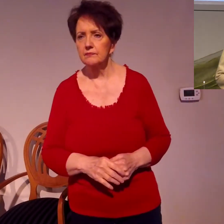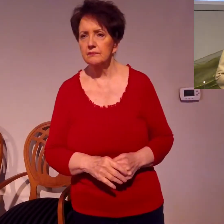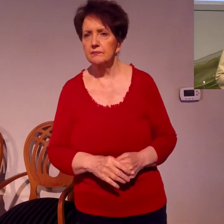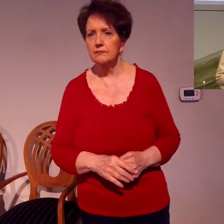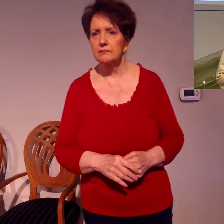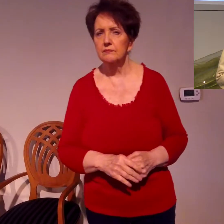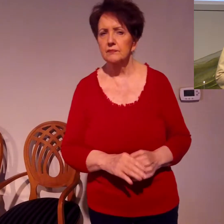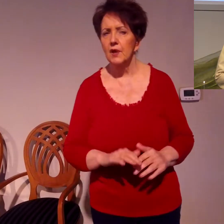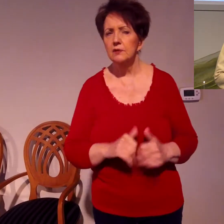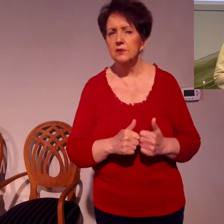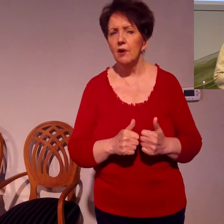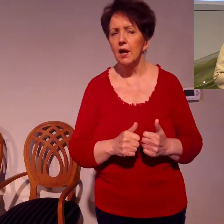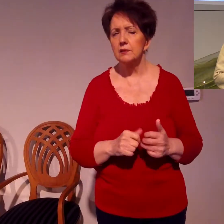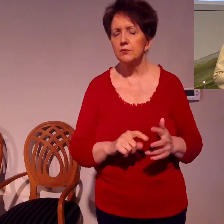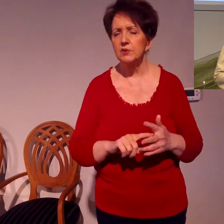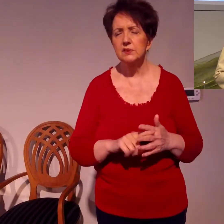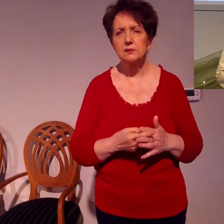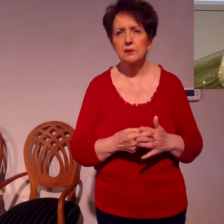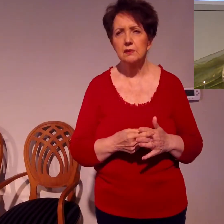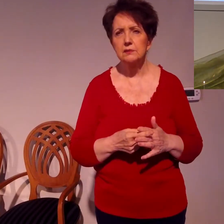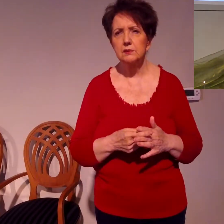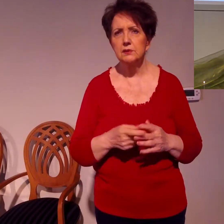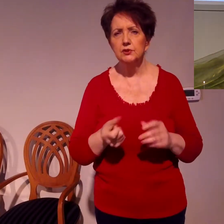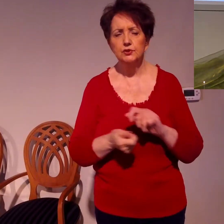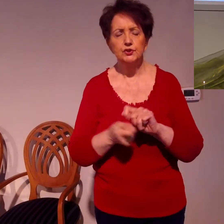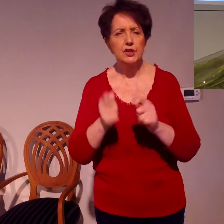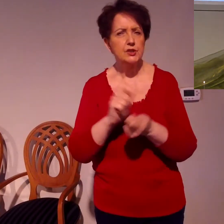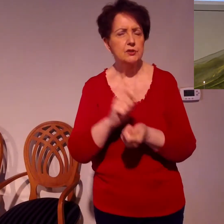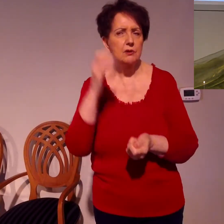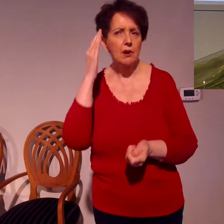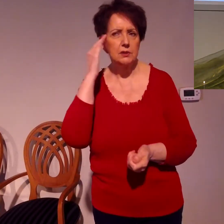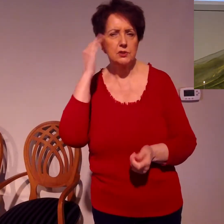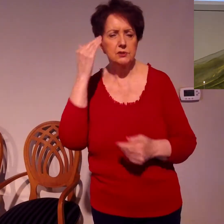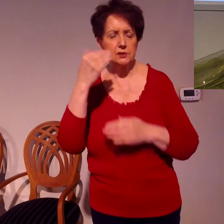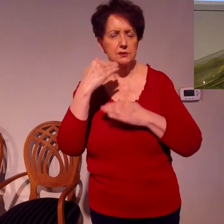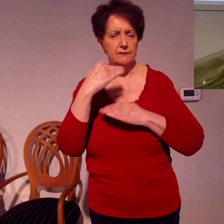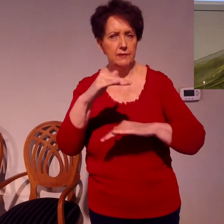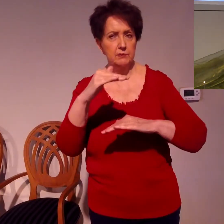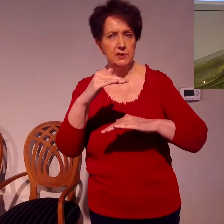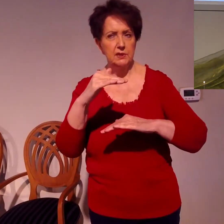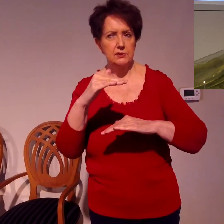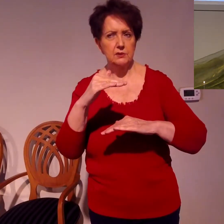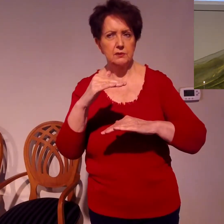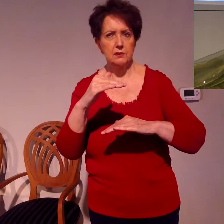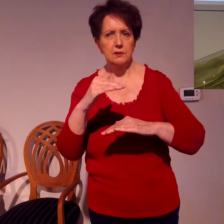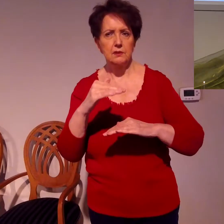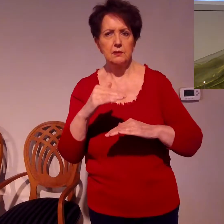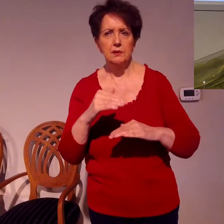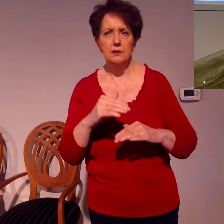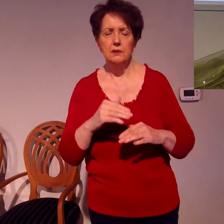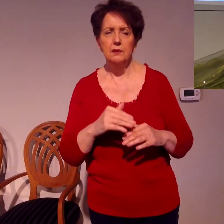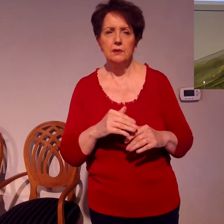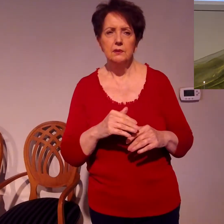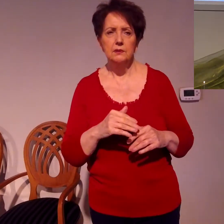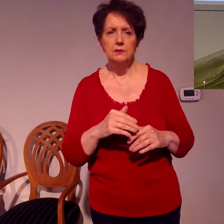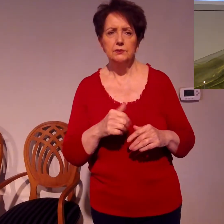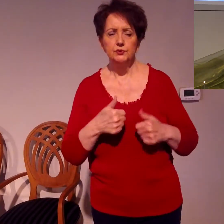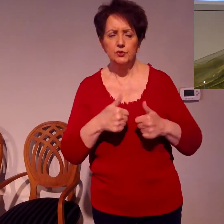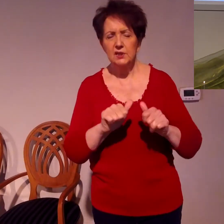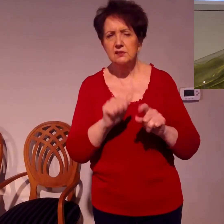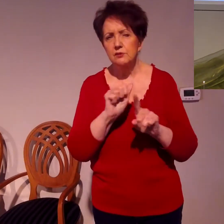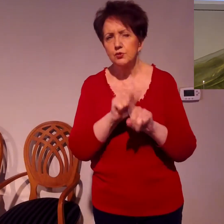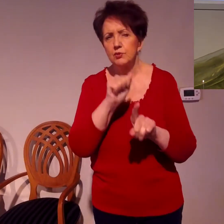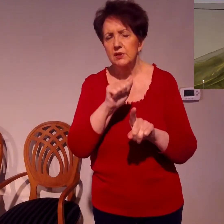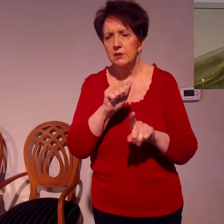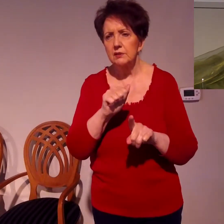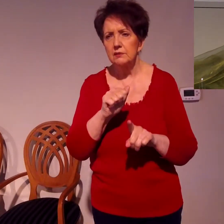How do we begin to shift a consciousness of limitation when whatever it is, I still don't know what it is, attempts to trick me? I don't say